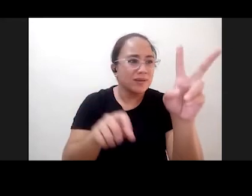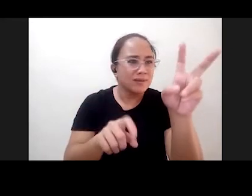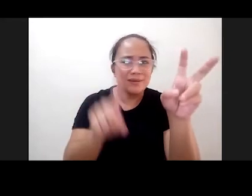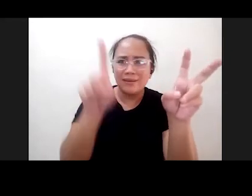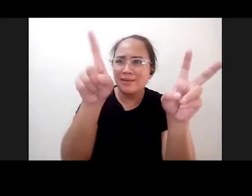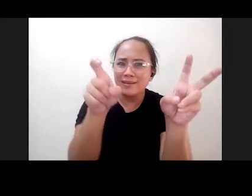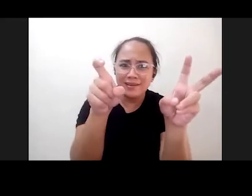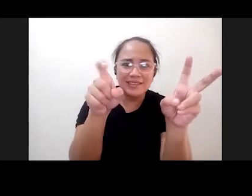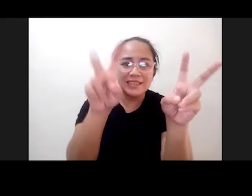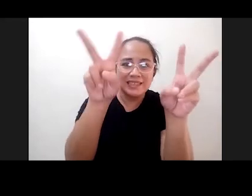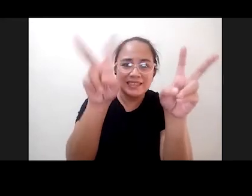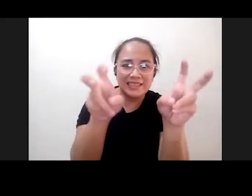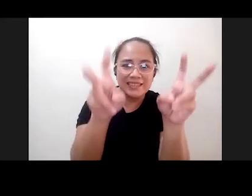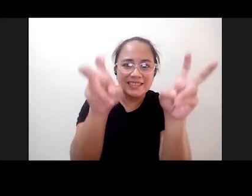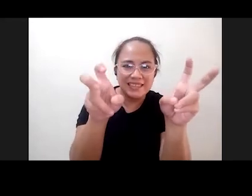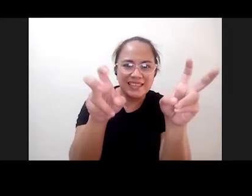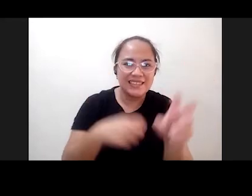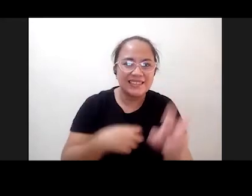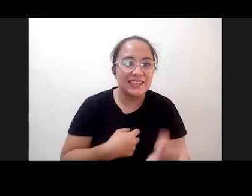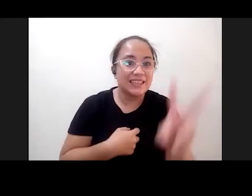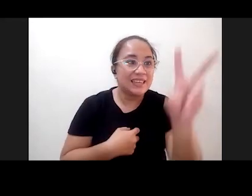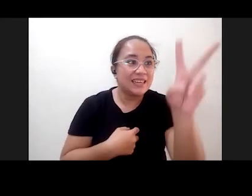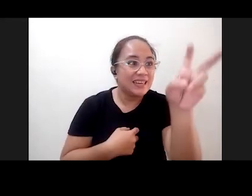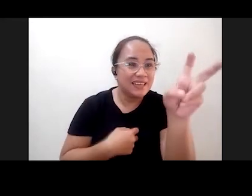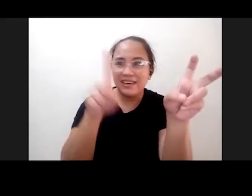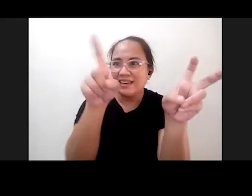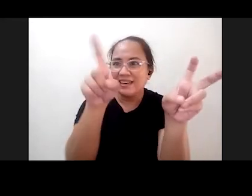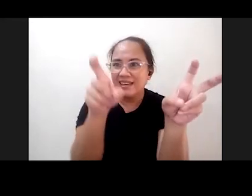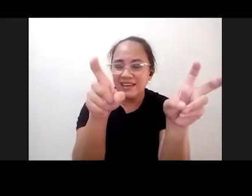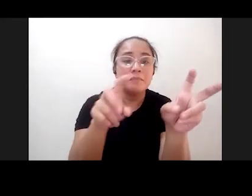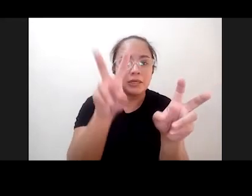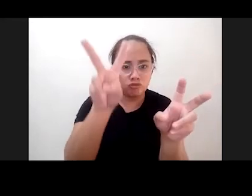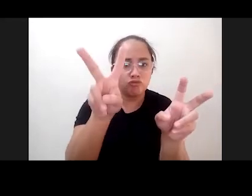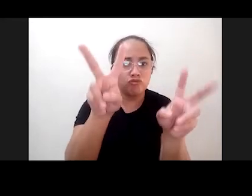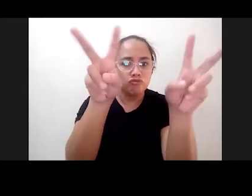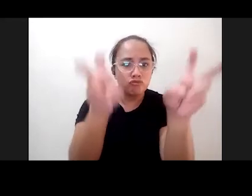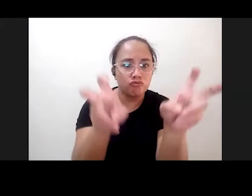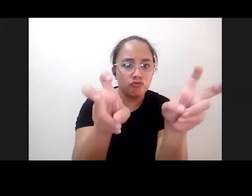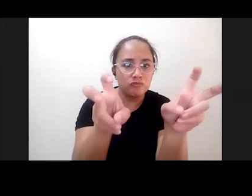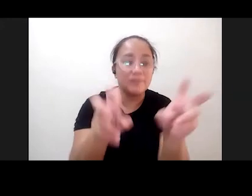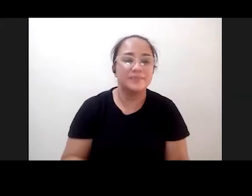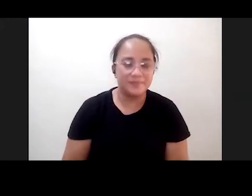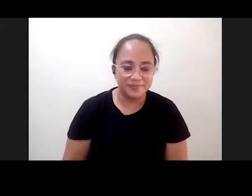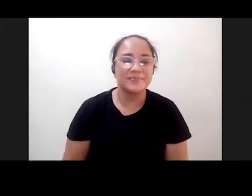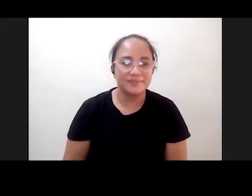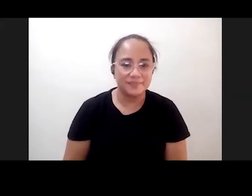I put double quote on left and single quote on right, so make it the same.